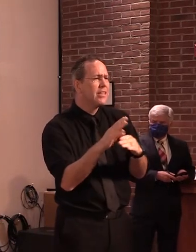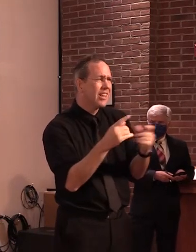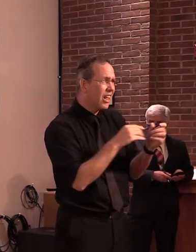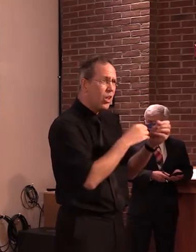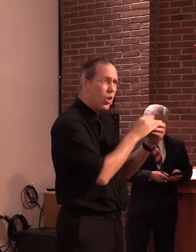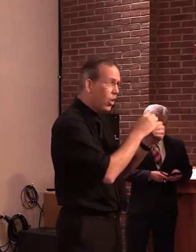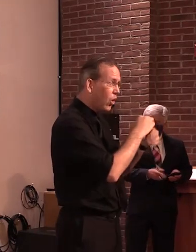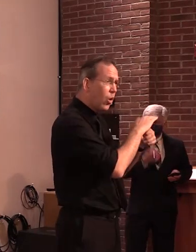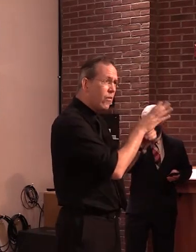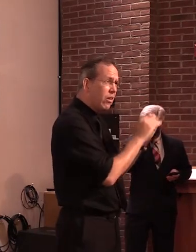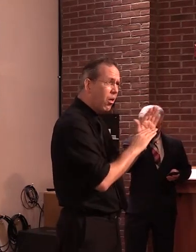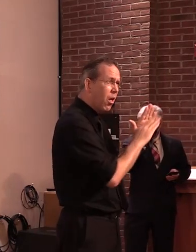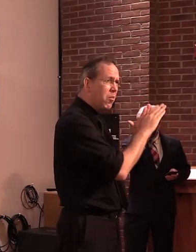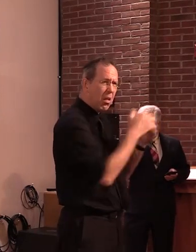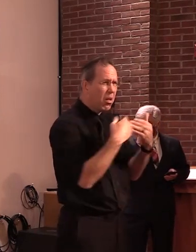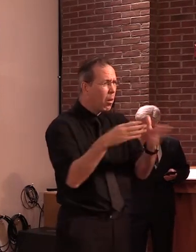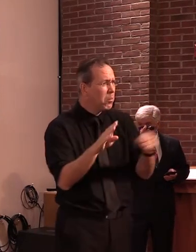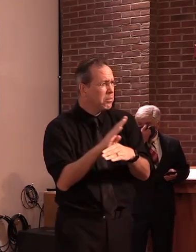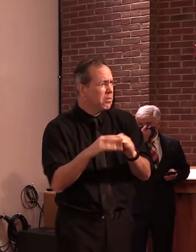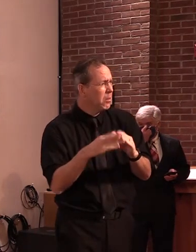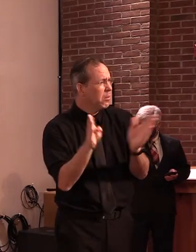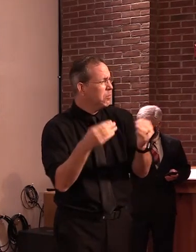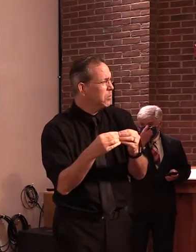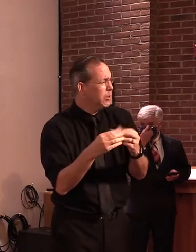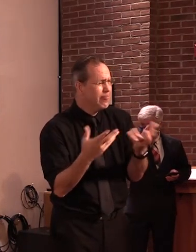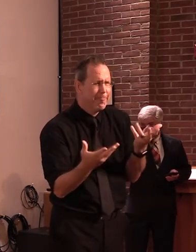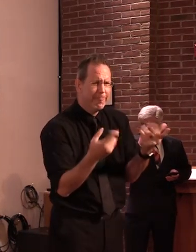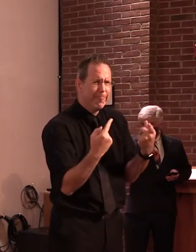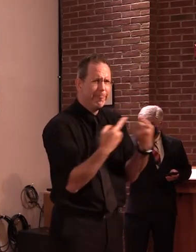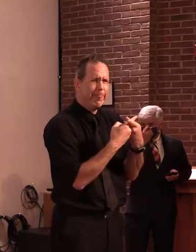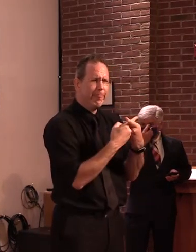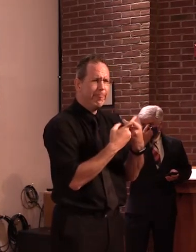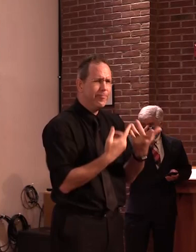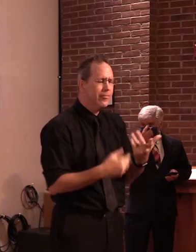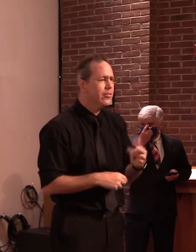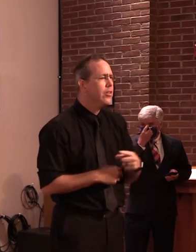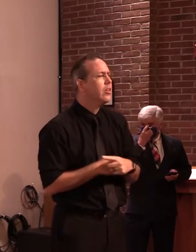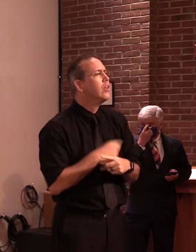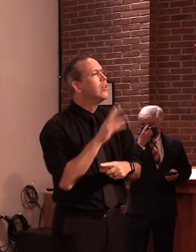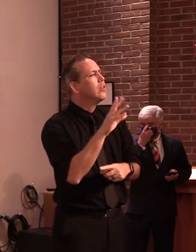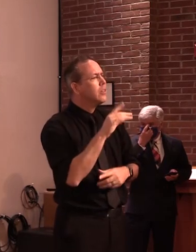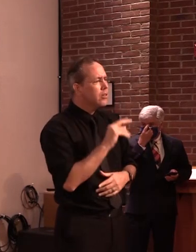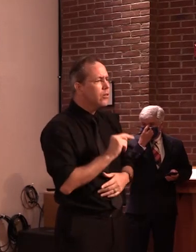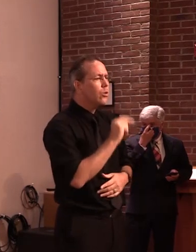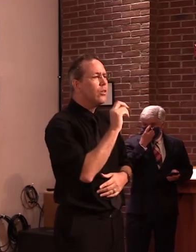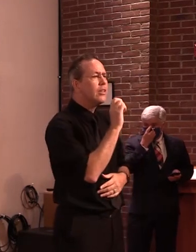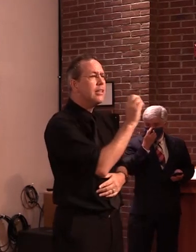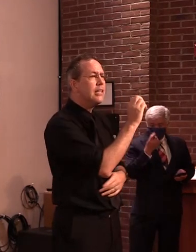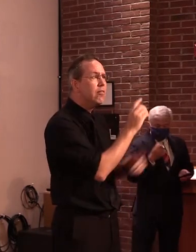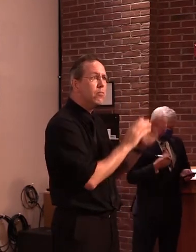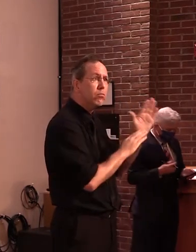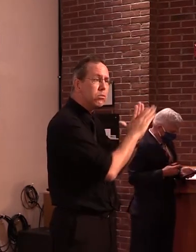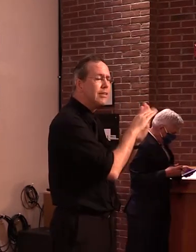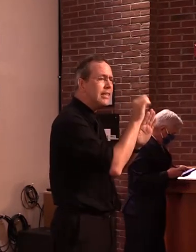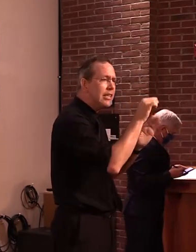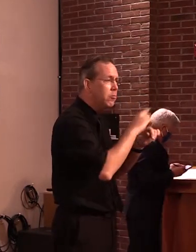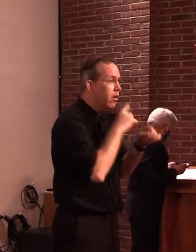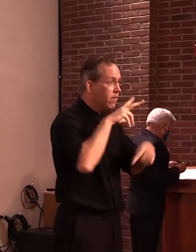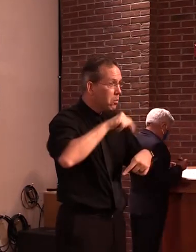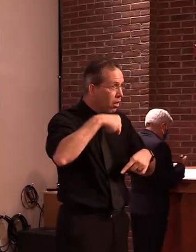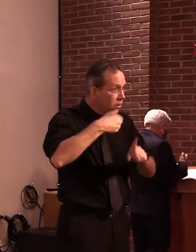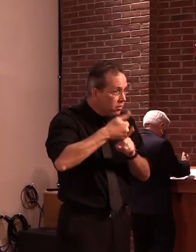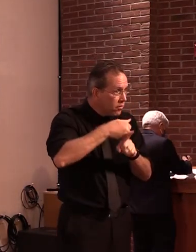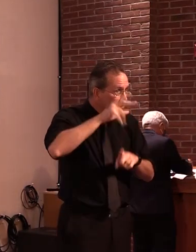be clear, though. I mean, what we're seeing here in Vermont, the caseload is not increasing. Might see